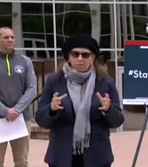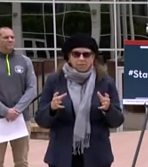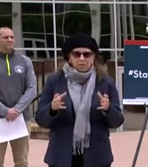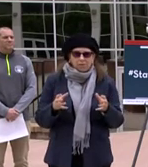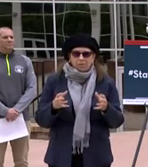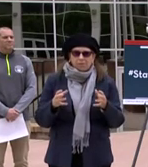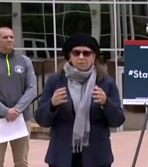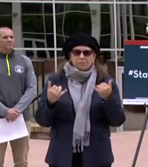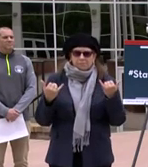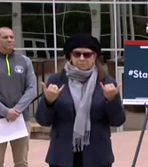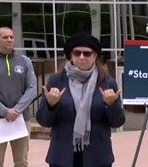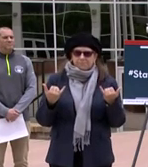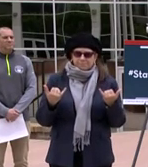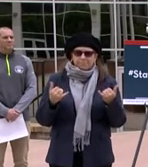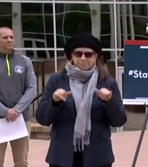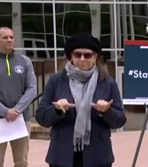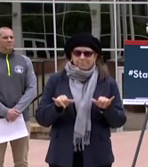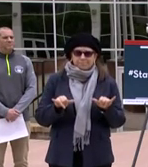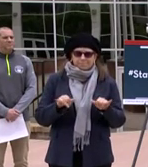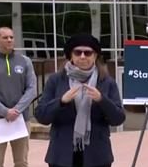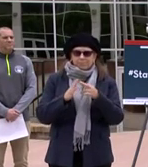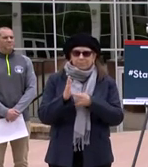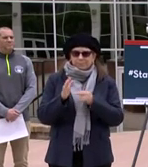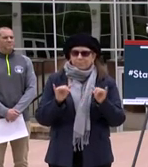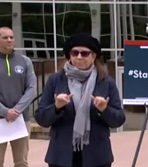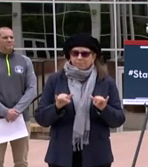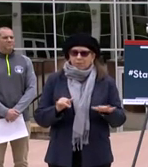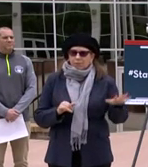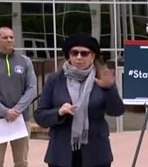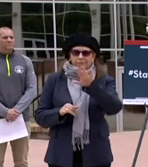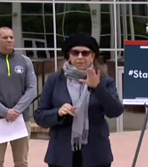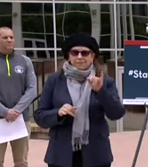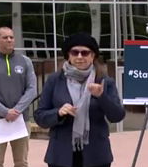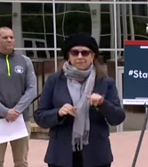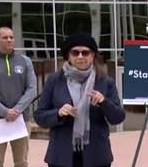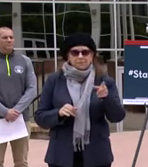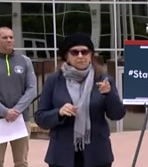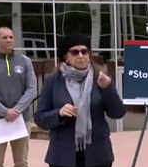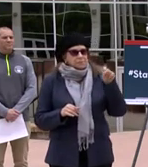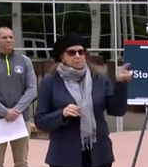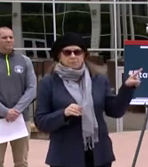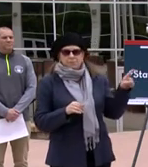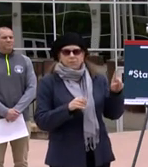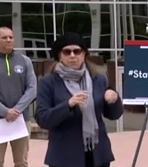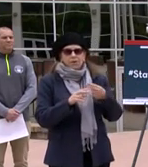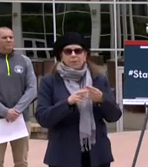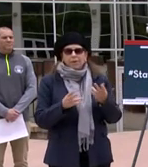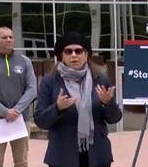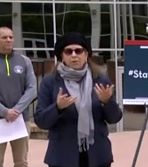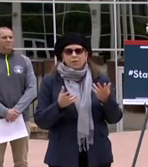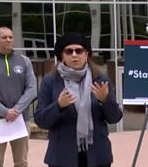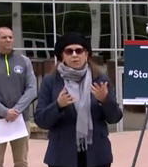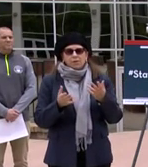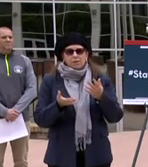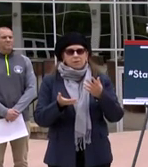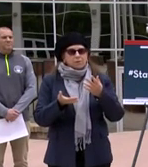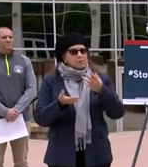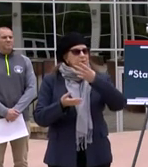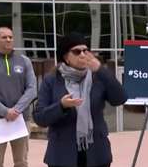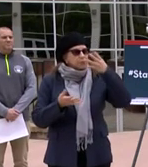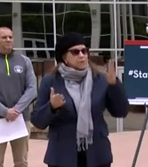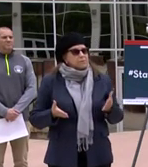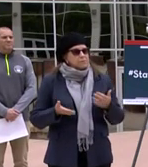happen. Does the city have any evidence that undocumented people aren't seeking care, or that might be an issue going forward with coronavirus?